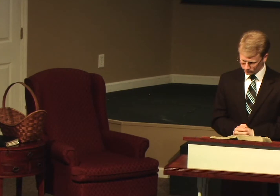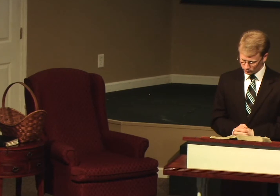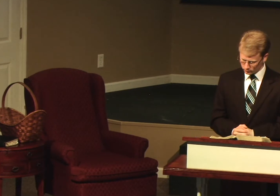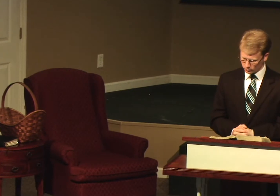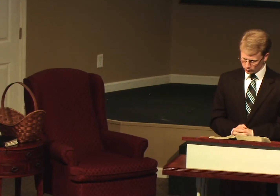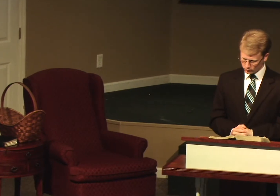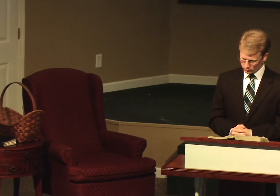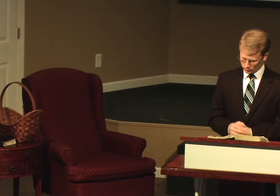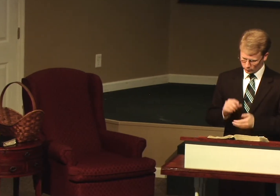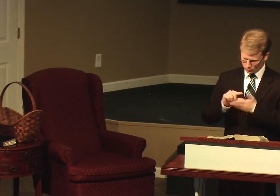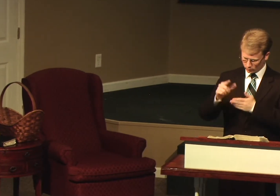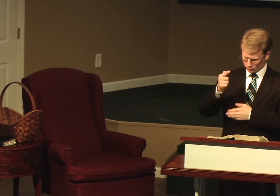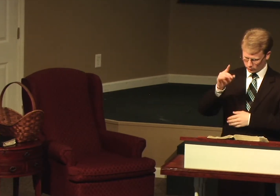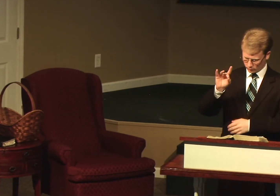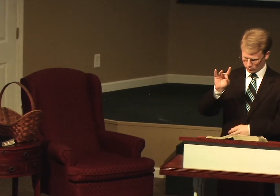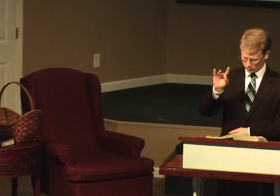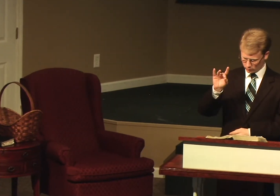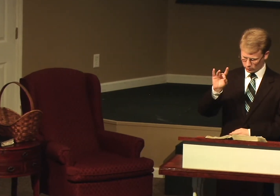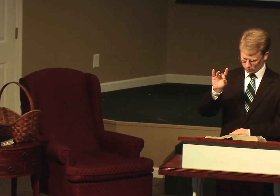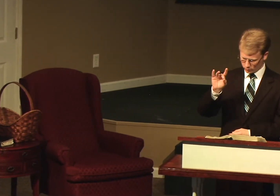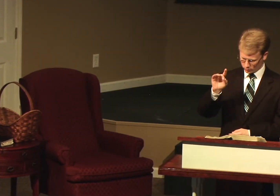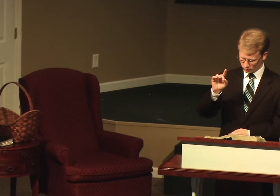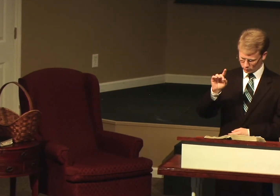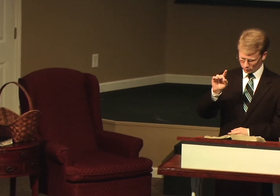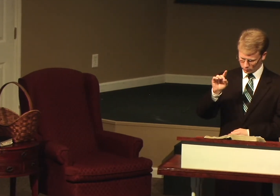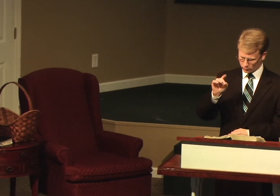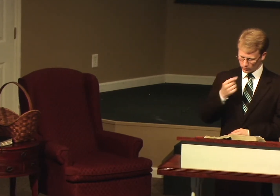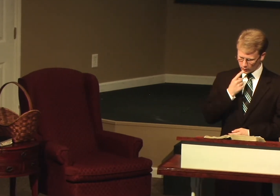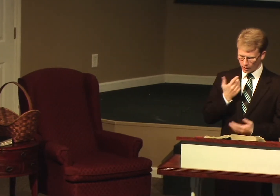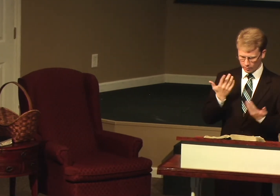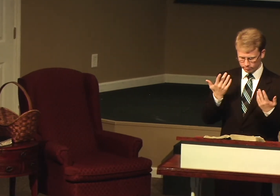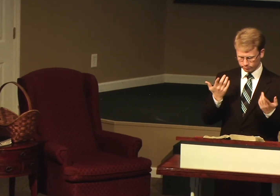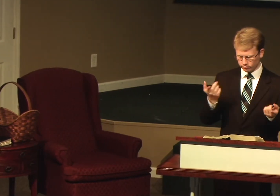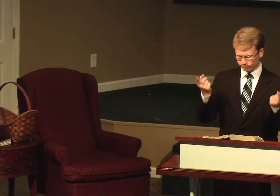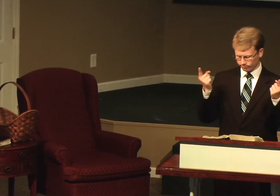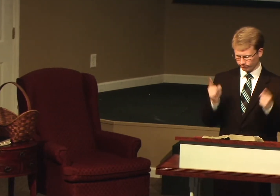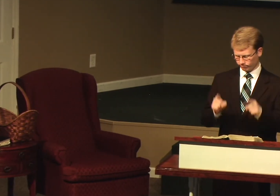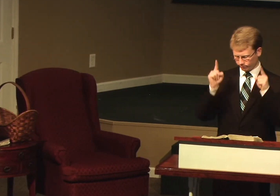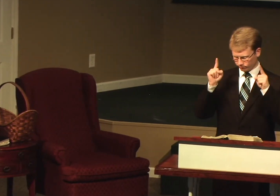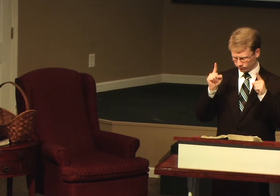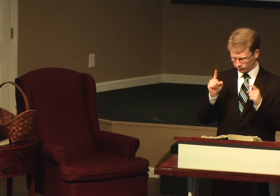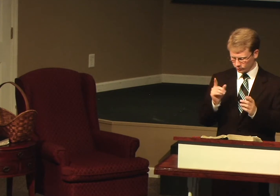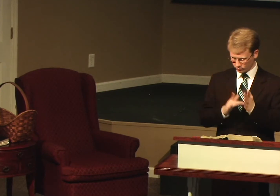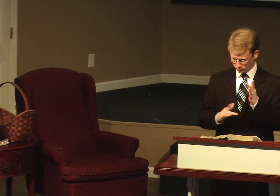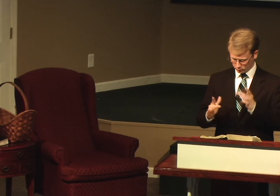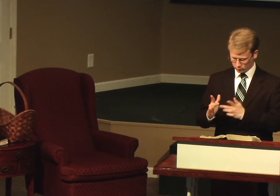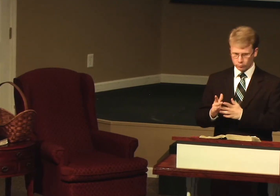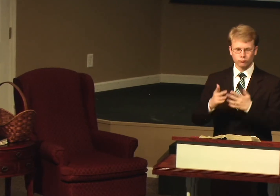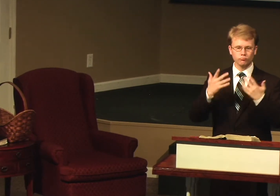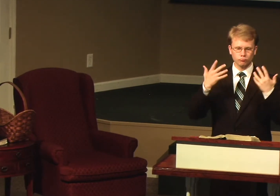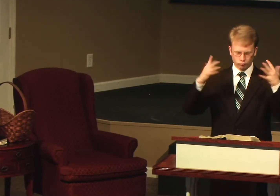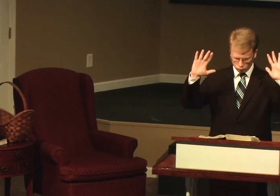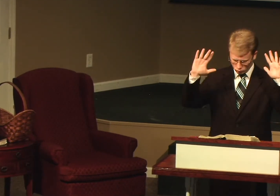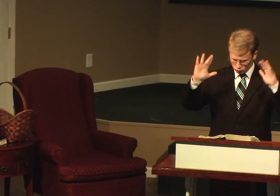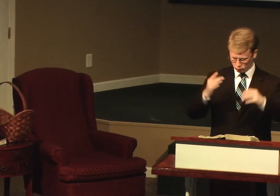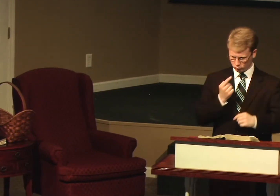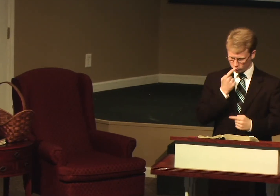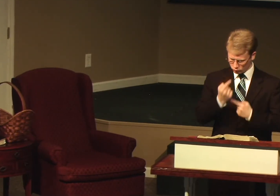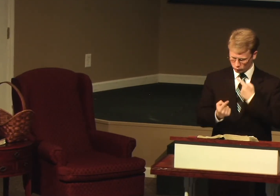It says, and this is verse 28, and it came to pass that when